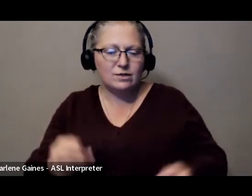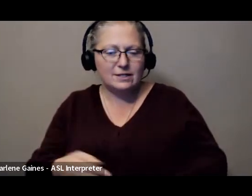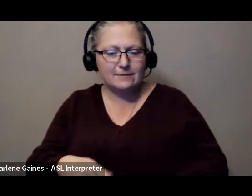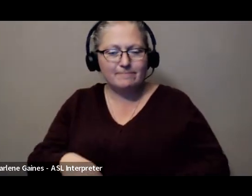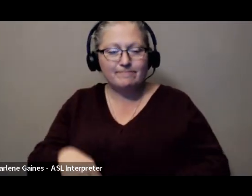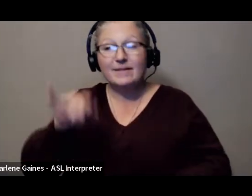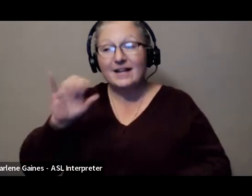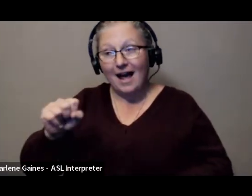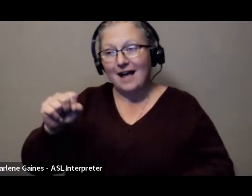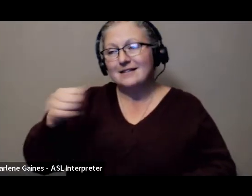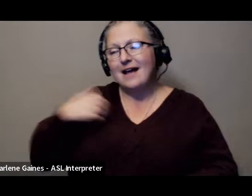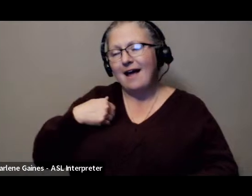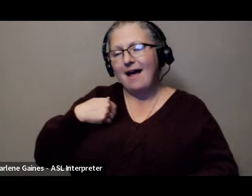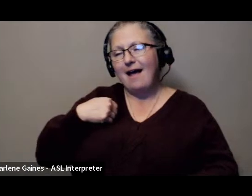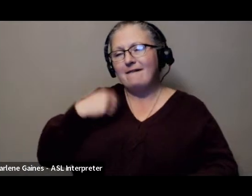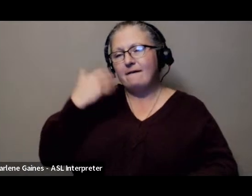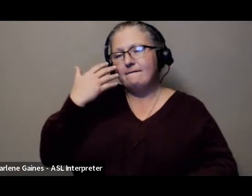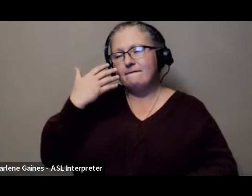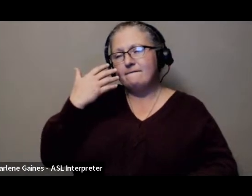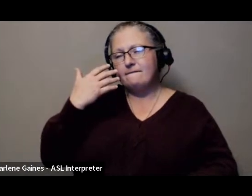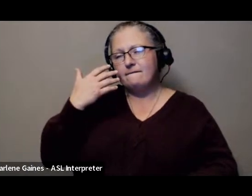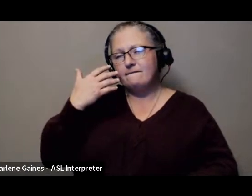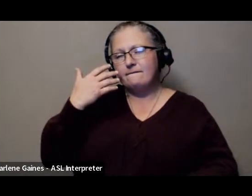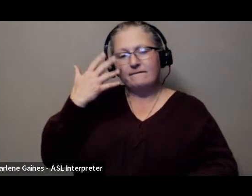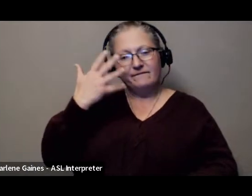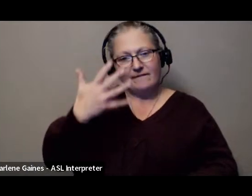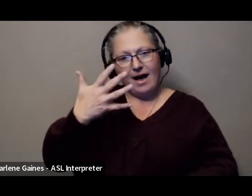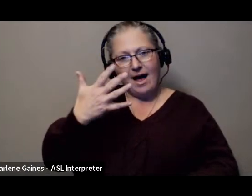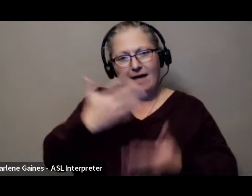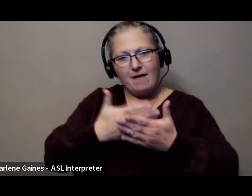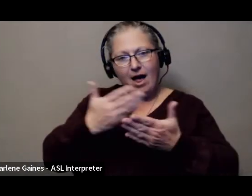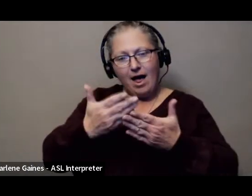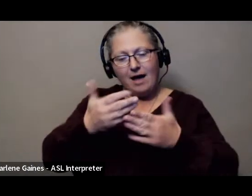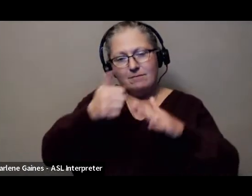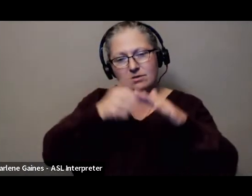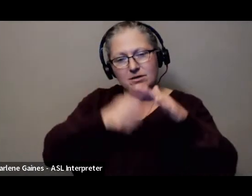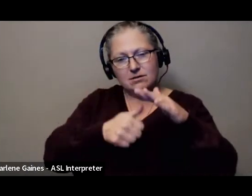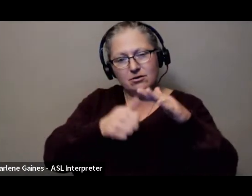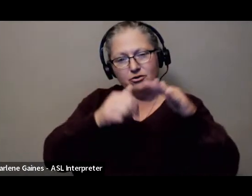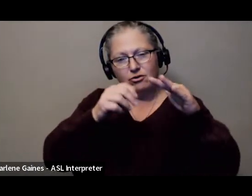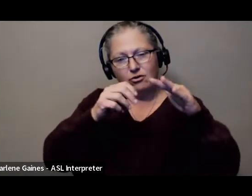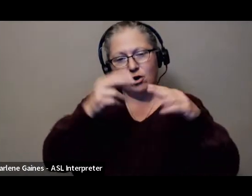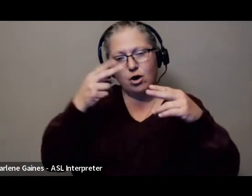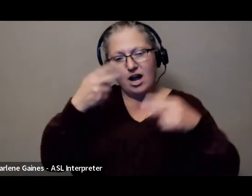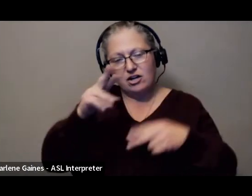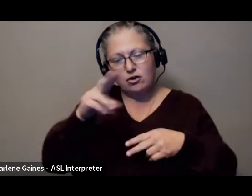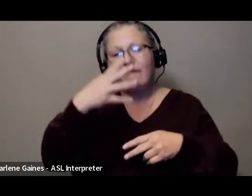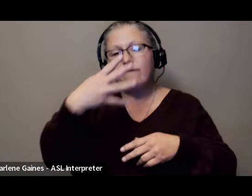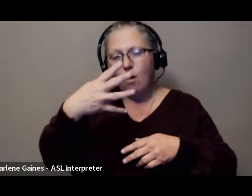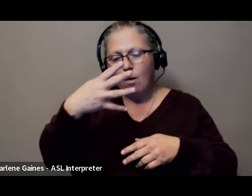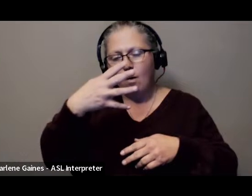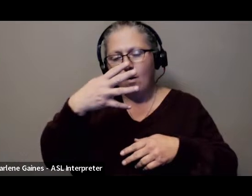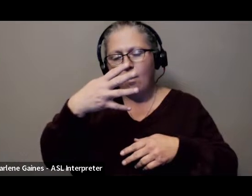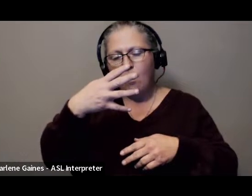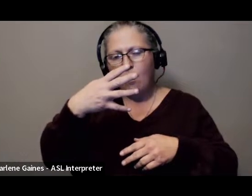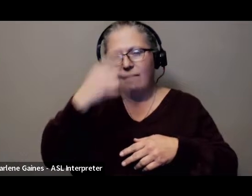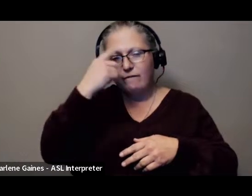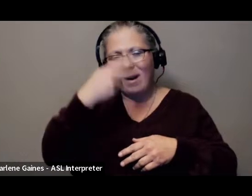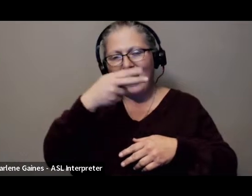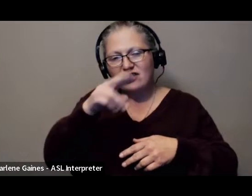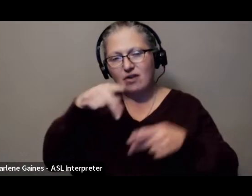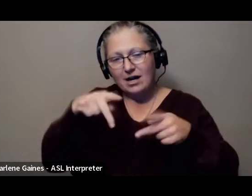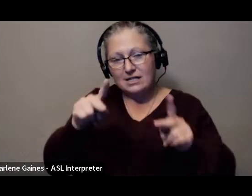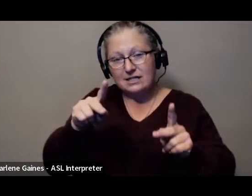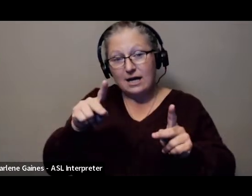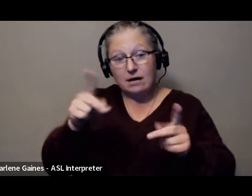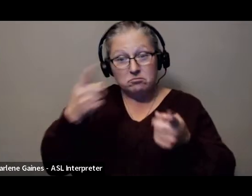Yes, we have five items under the human resource, or 4 items under human resource consent.